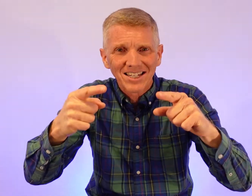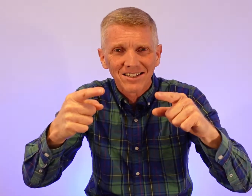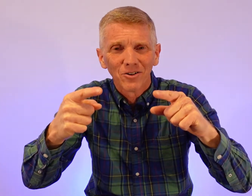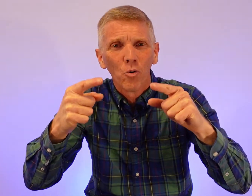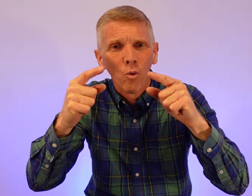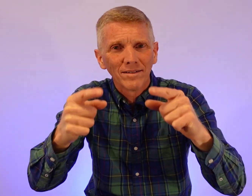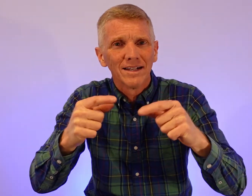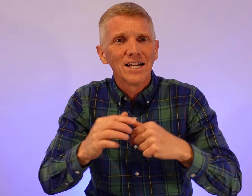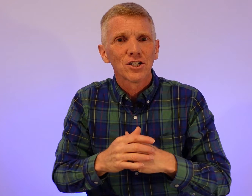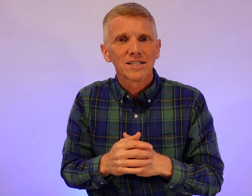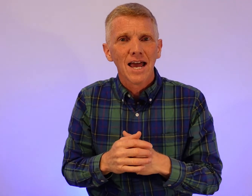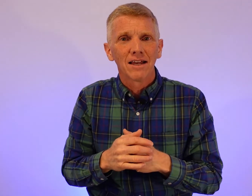Guess. What did I just say?